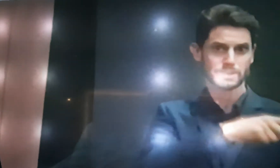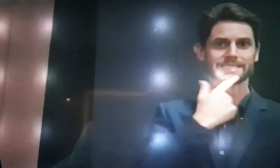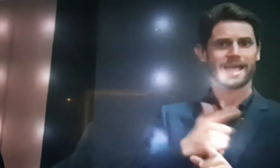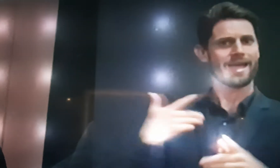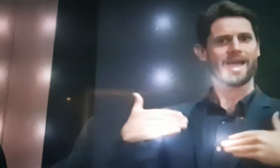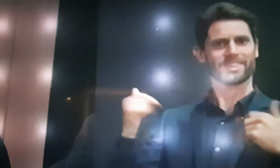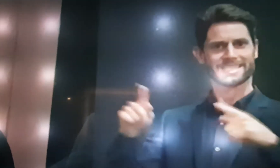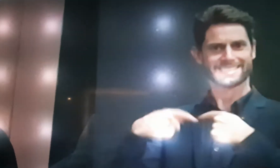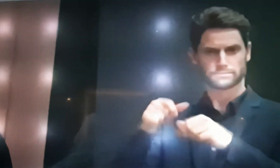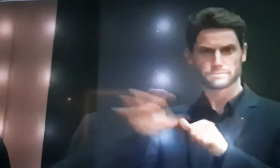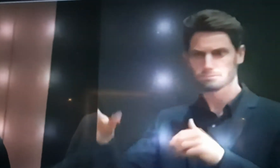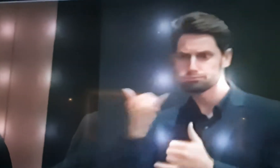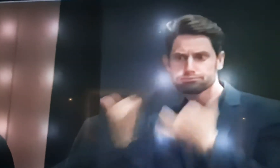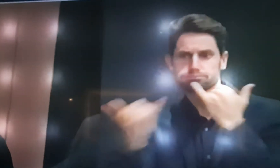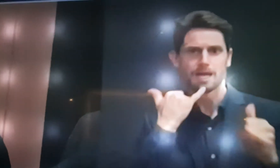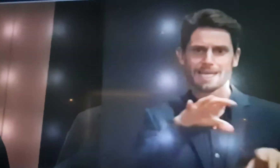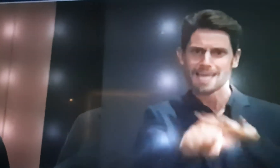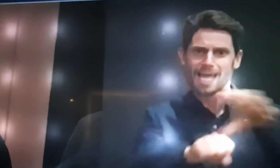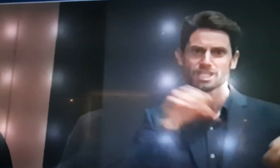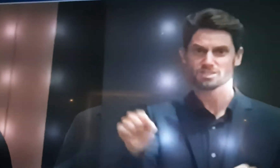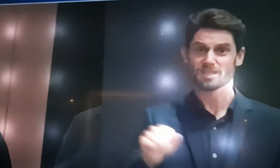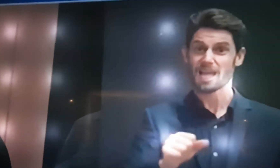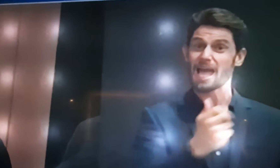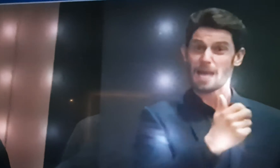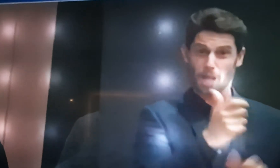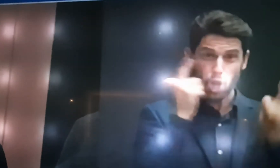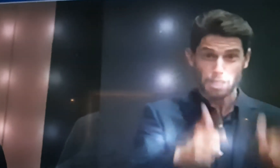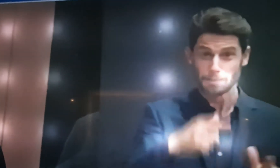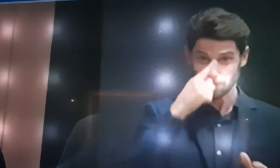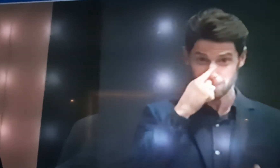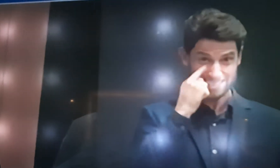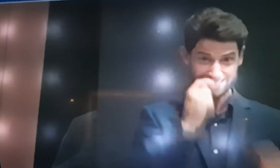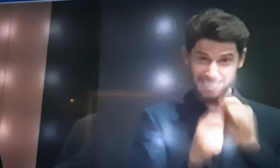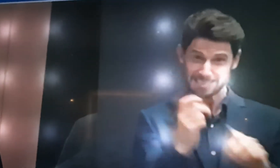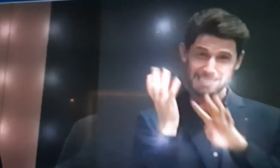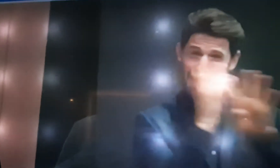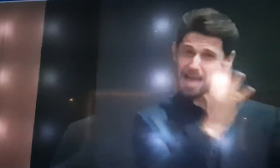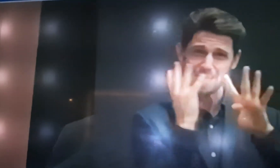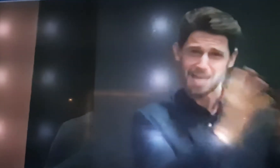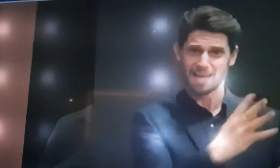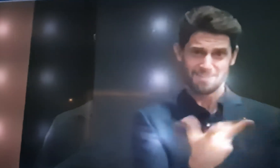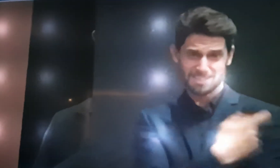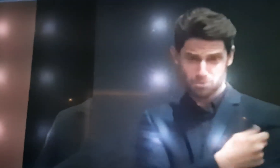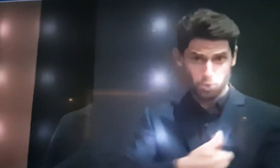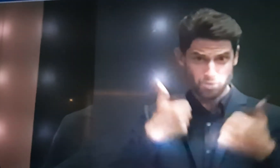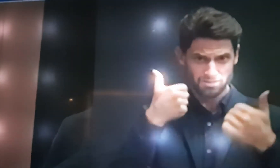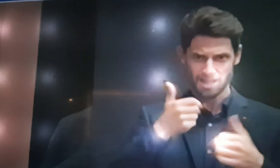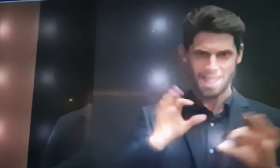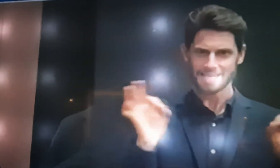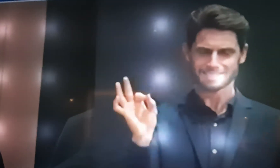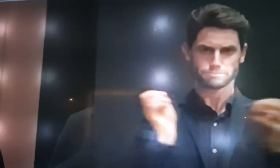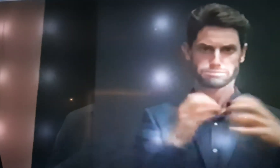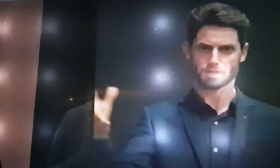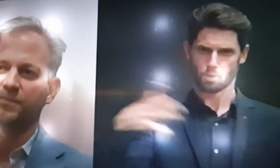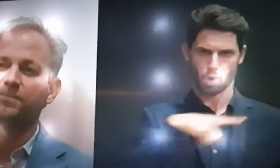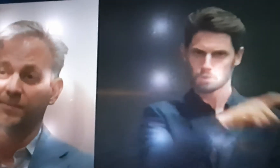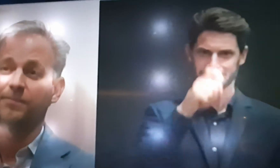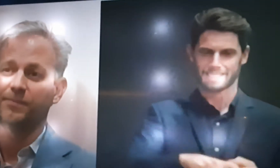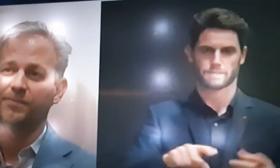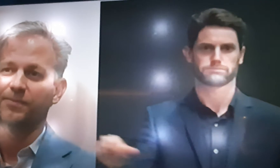benchmark. Vaccinations are up. We're hitting record testing levels. Melburnians are doing their bit, and numbers have not gone up